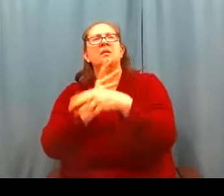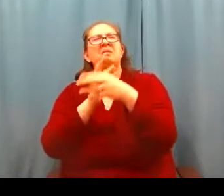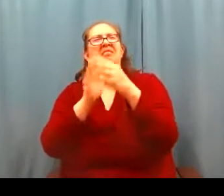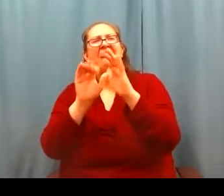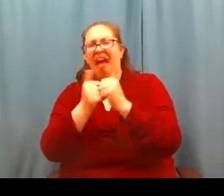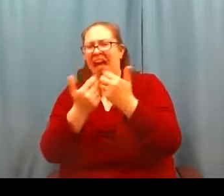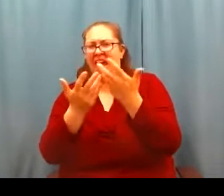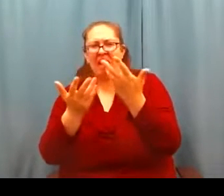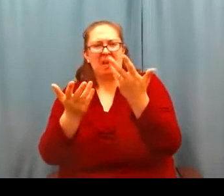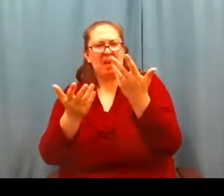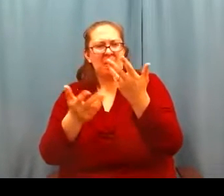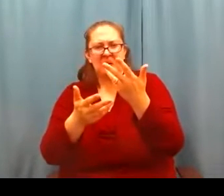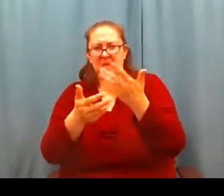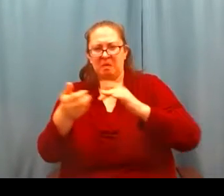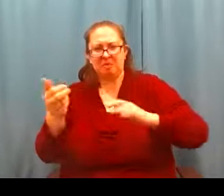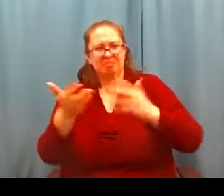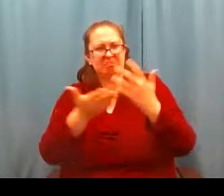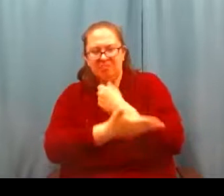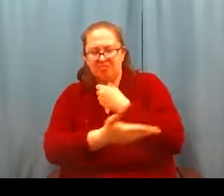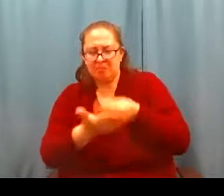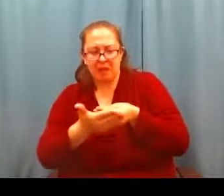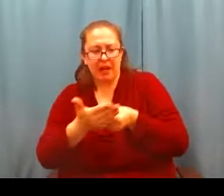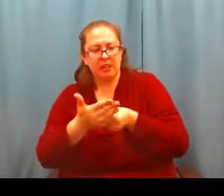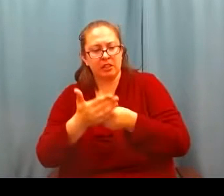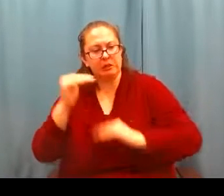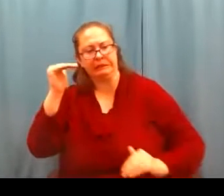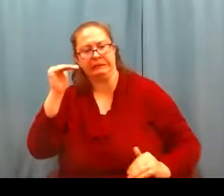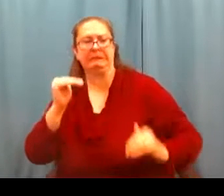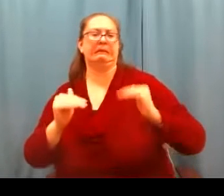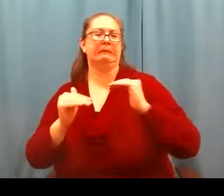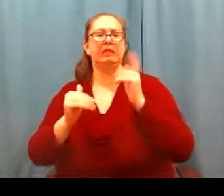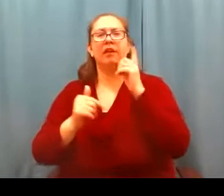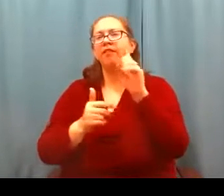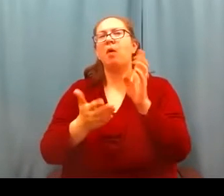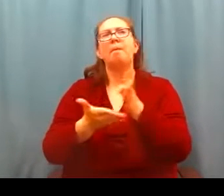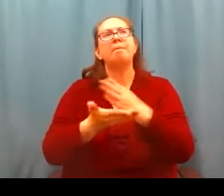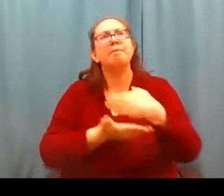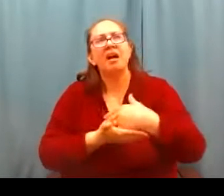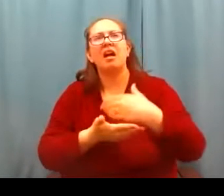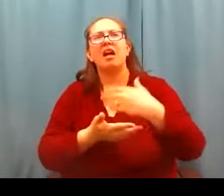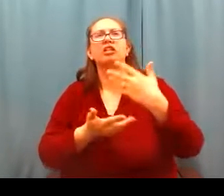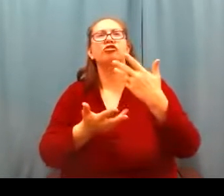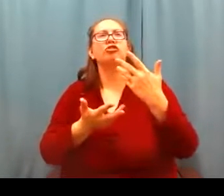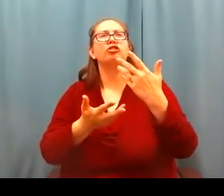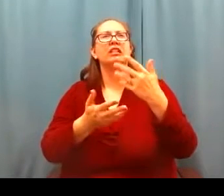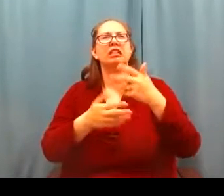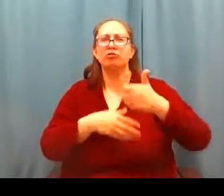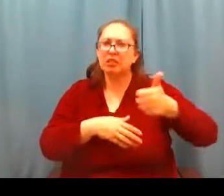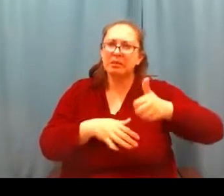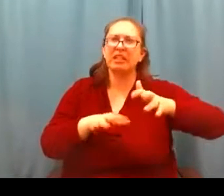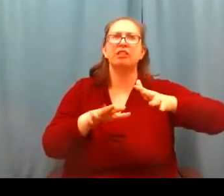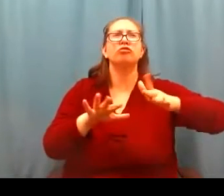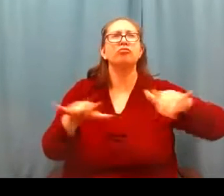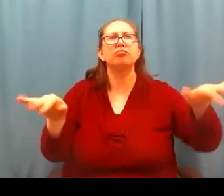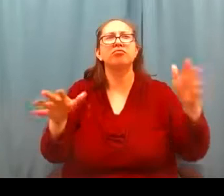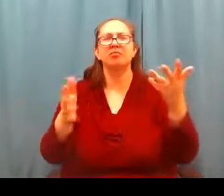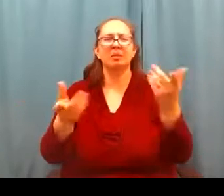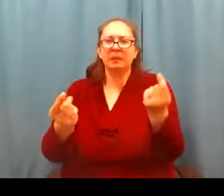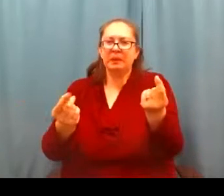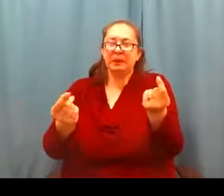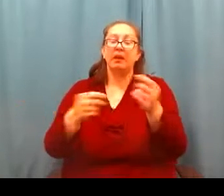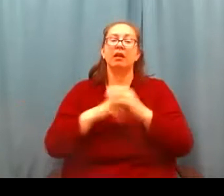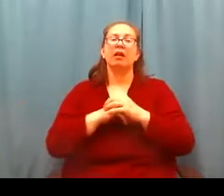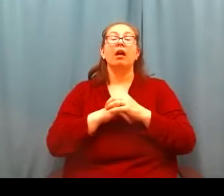refuse, public safety. Thank you. You're giving me some hard questions there, Kyle. So the CARES Act money actually is